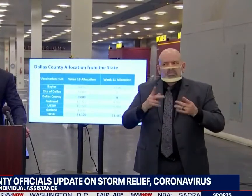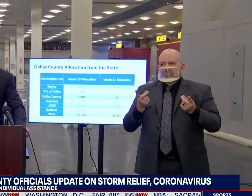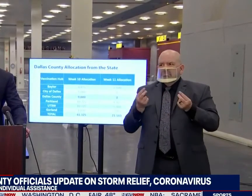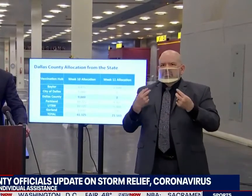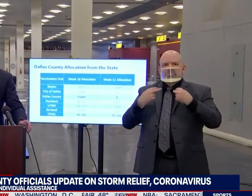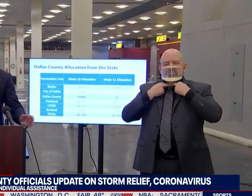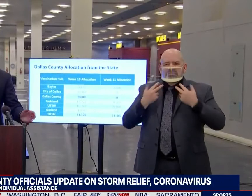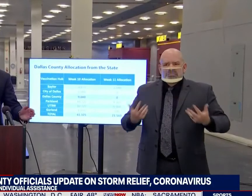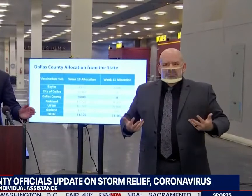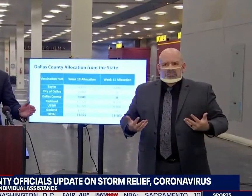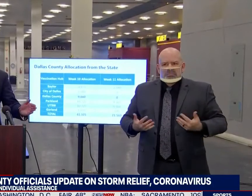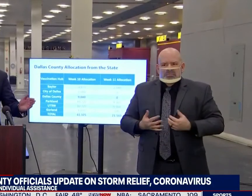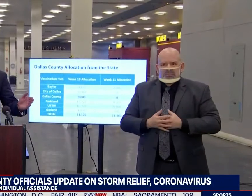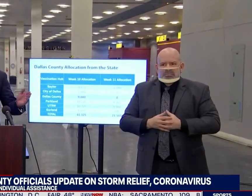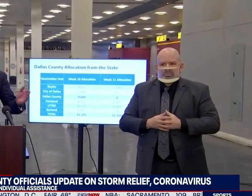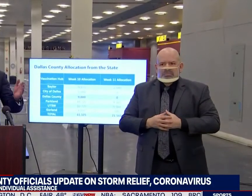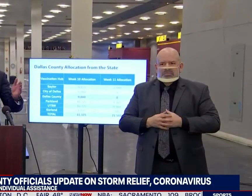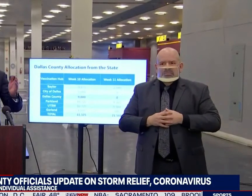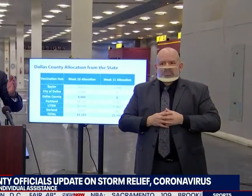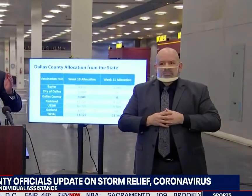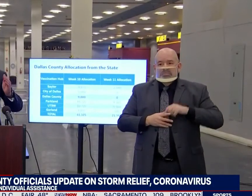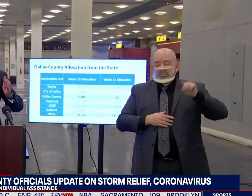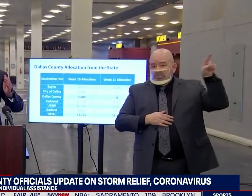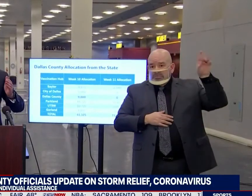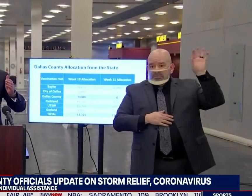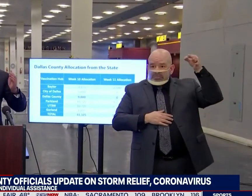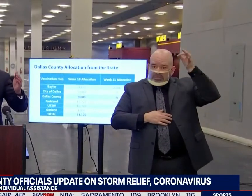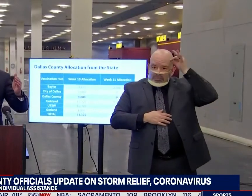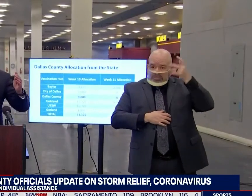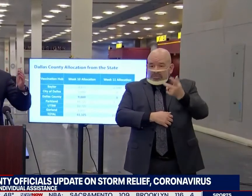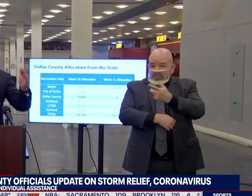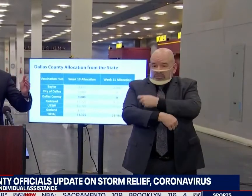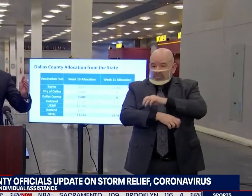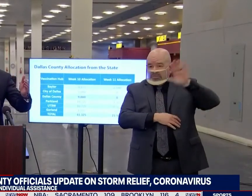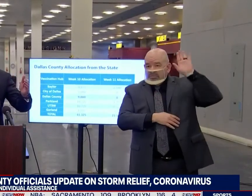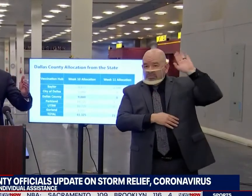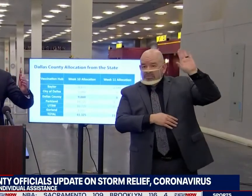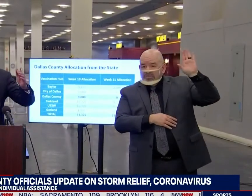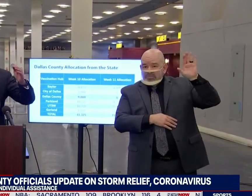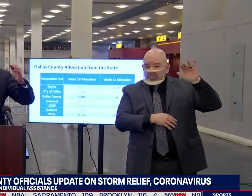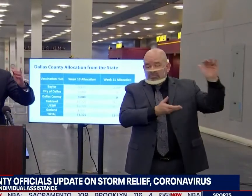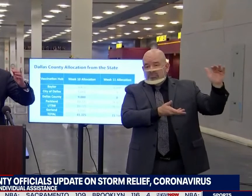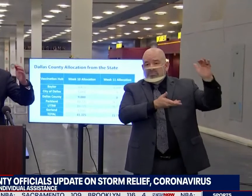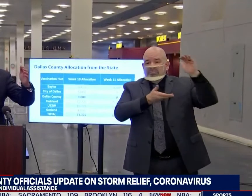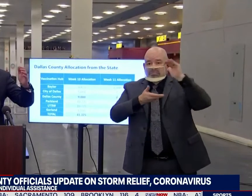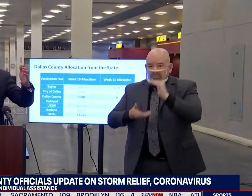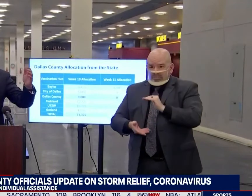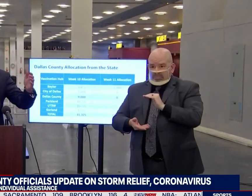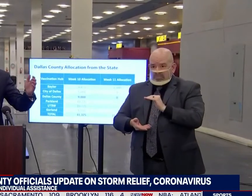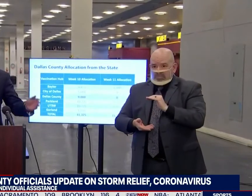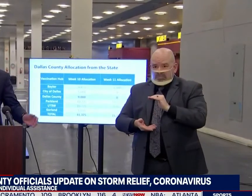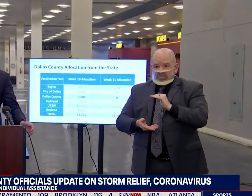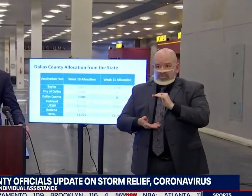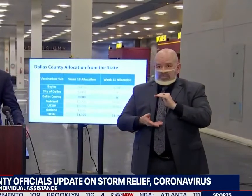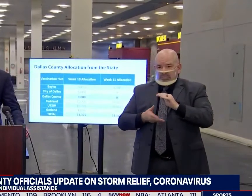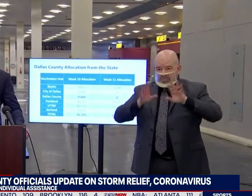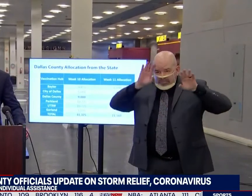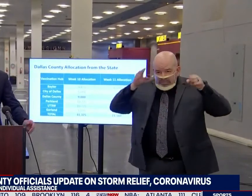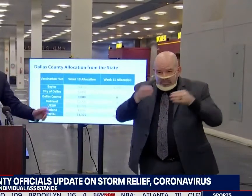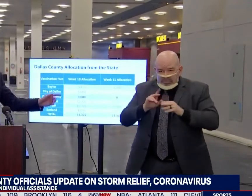Um now the federal vaccine goes to these underserved communities. For instance, in Dallas County, it starts going to